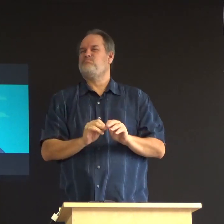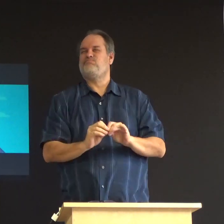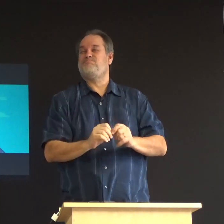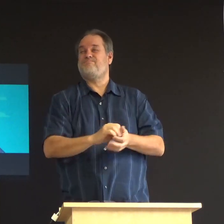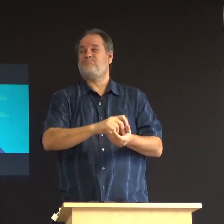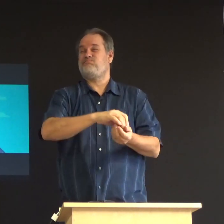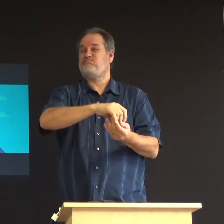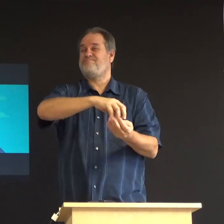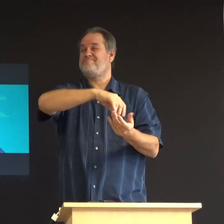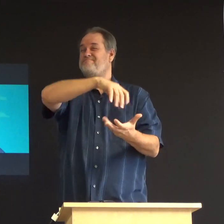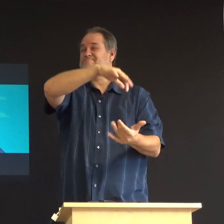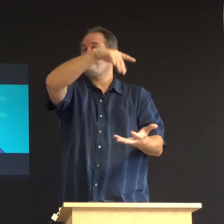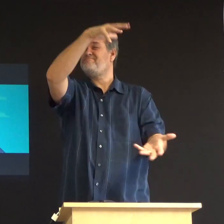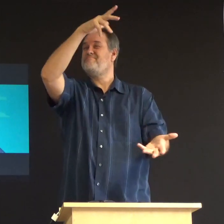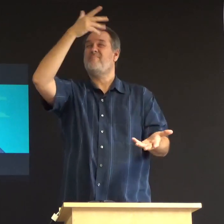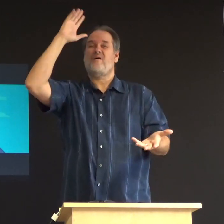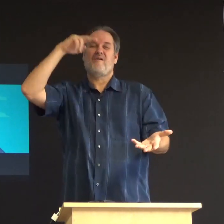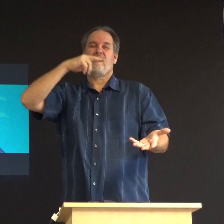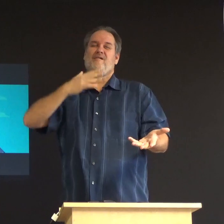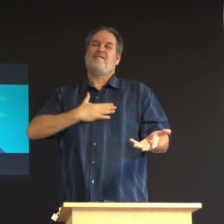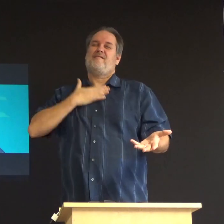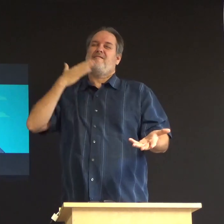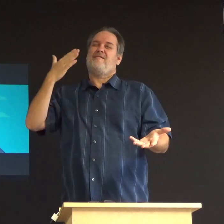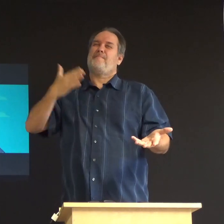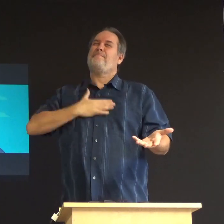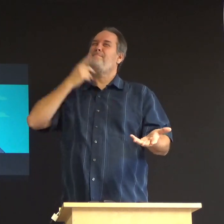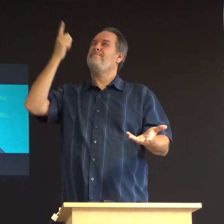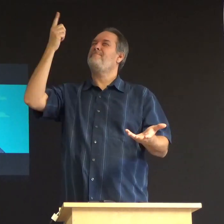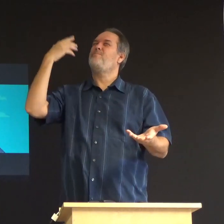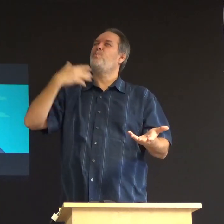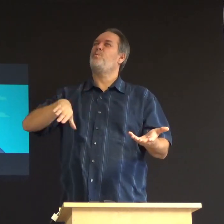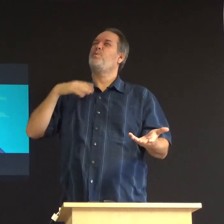For the leaven that rises the bread.